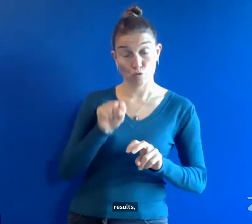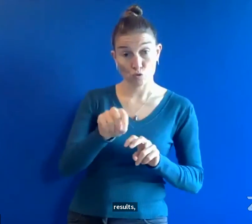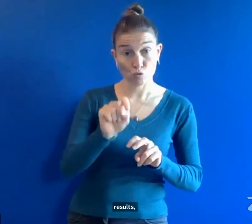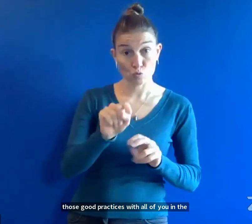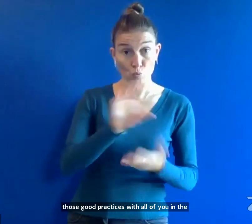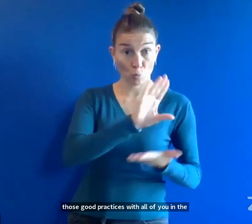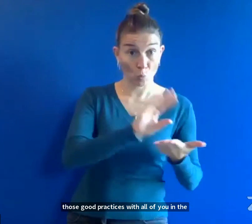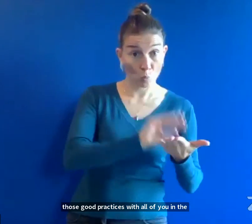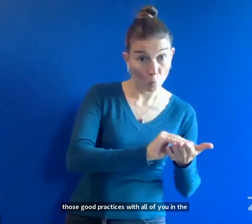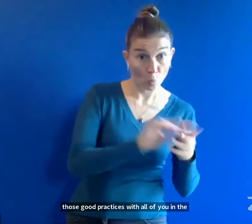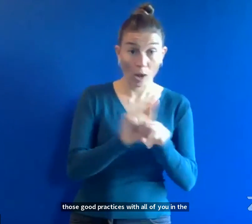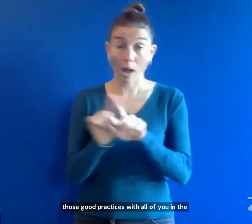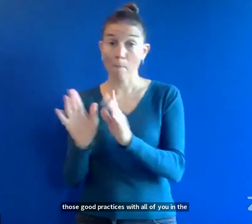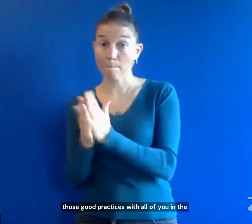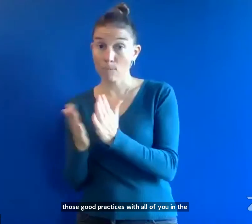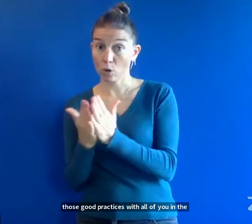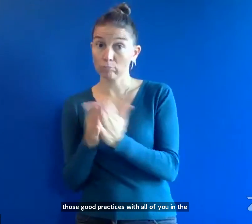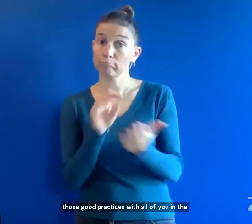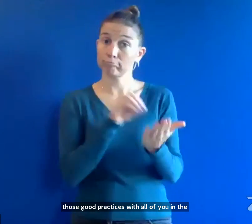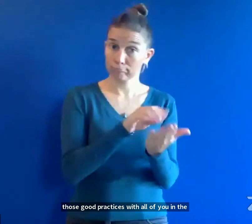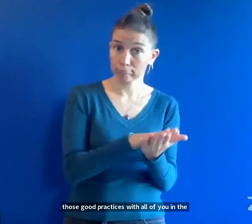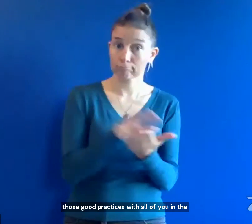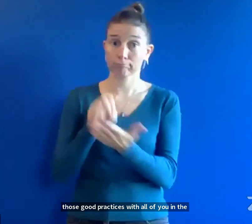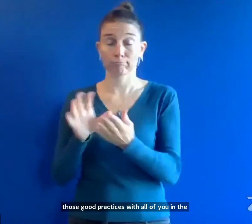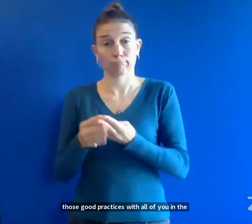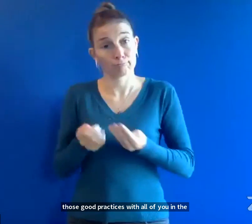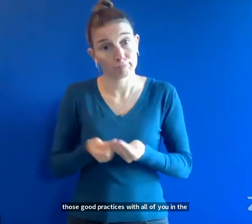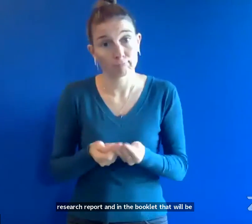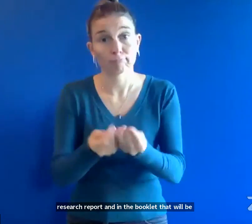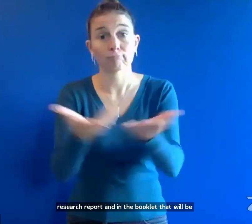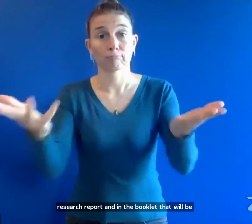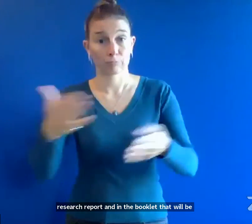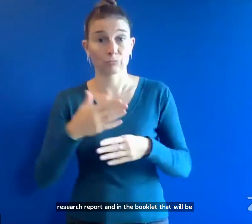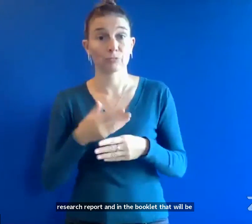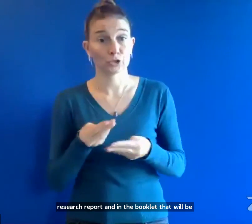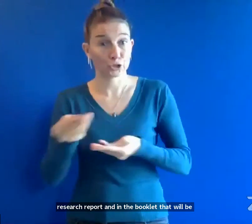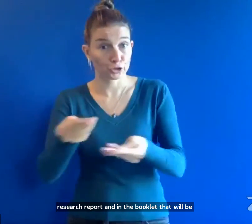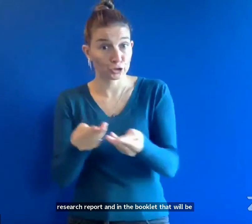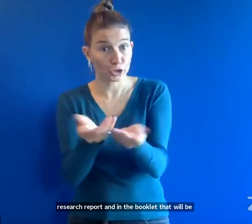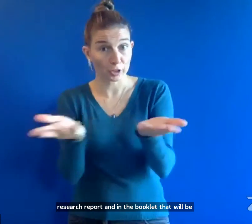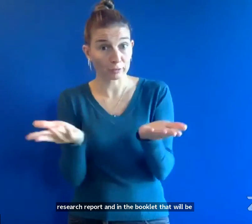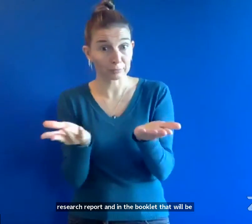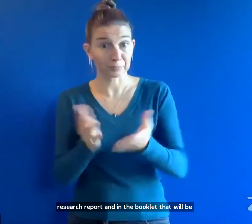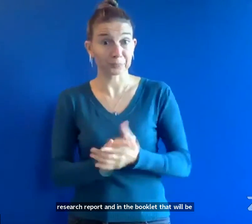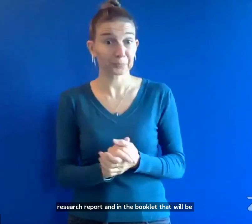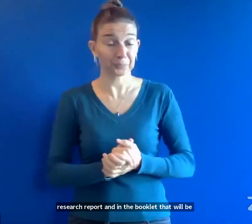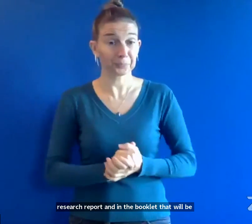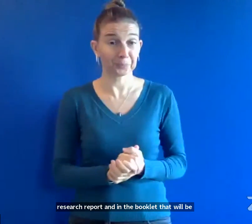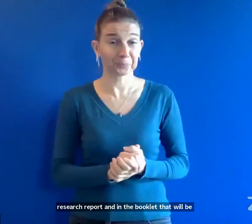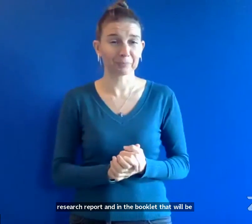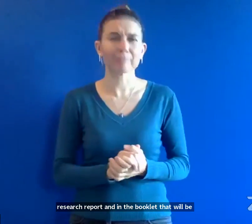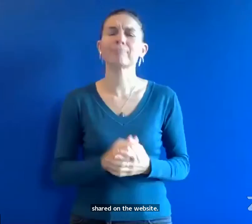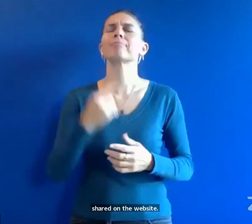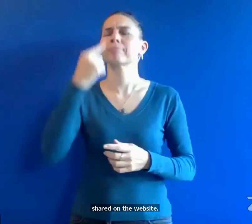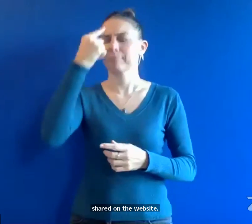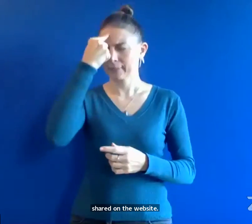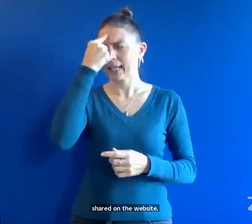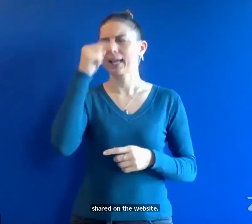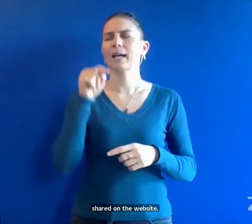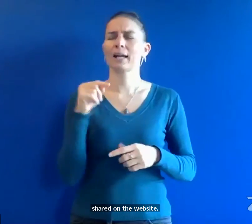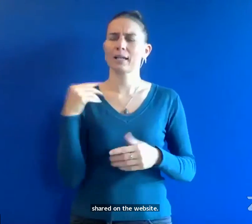that will be shared on the website. And we think that those results and those